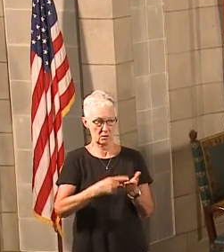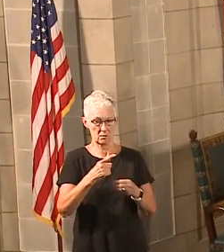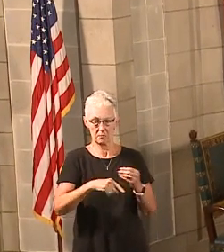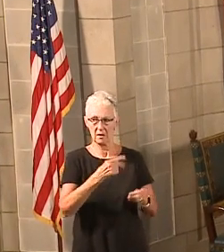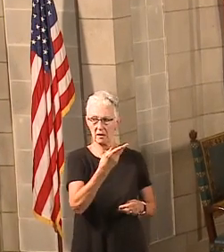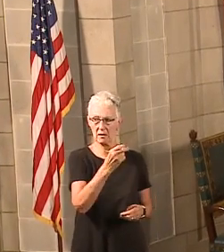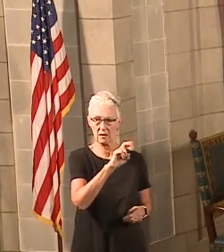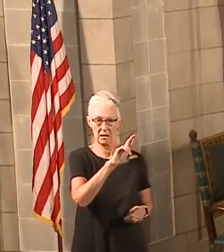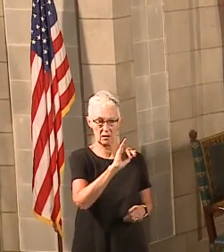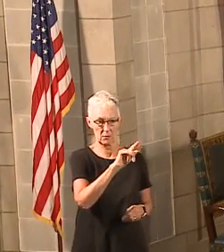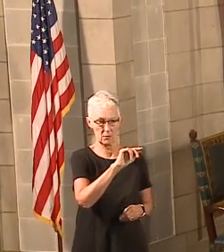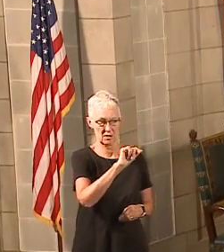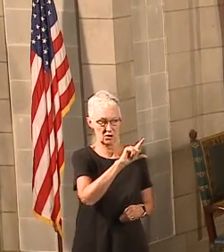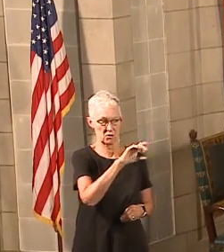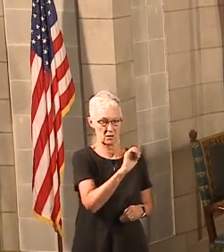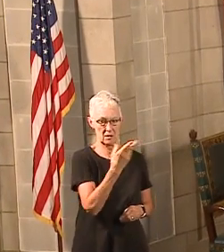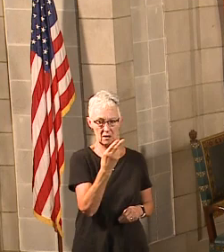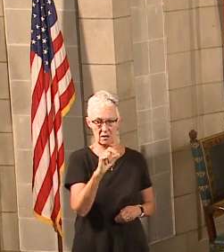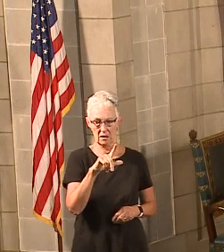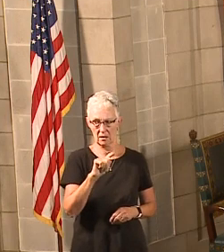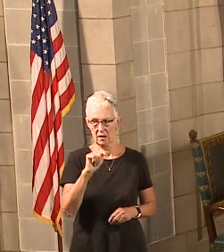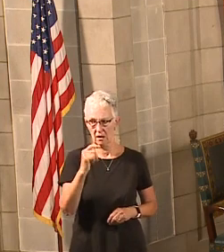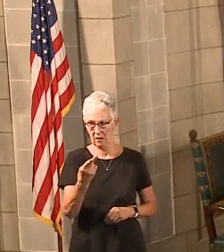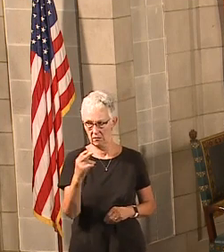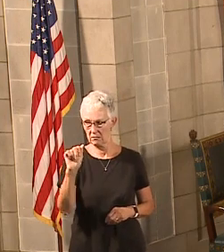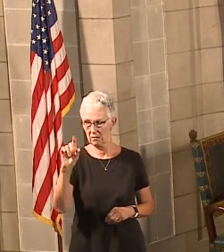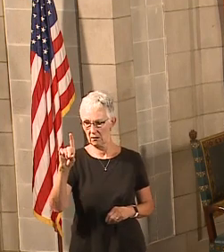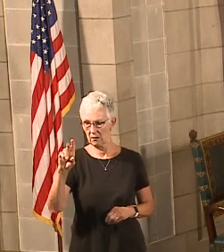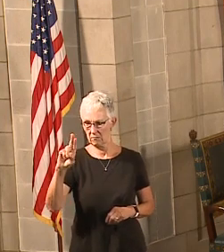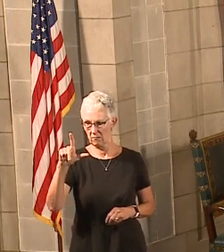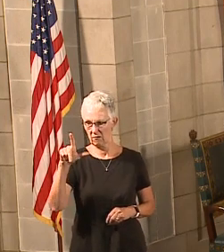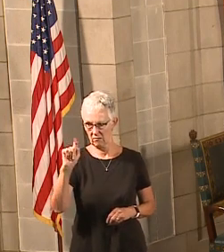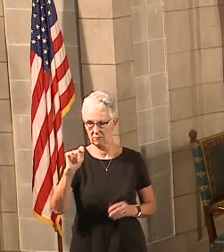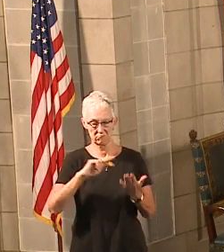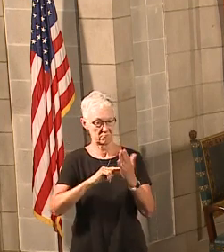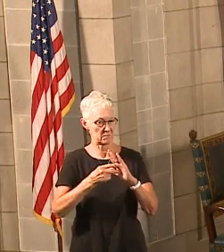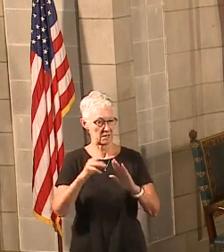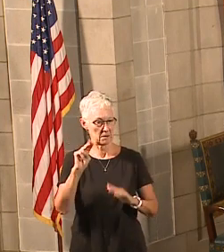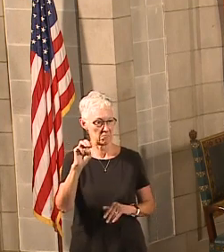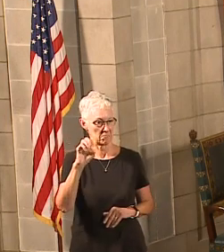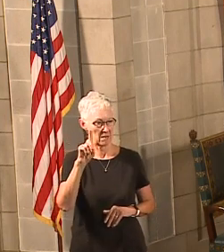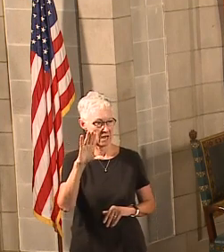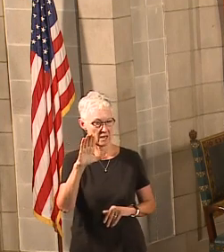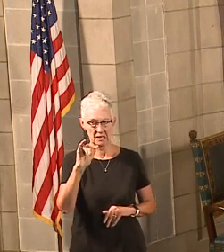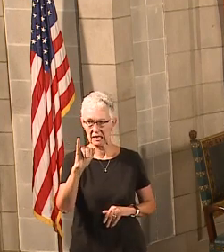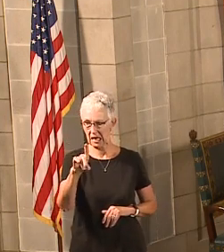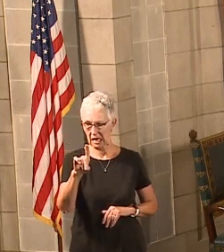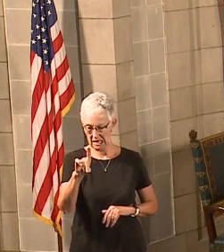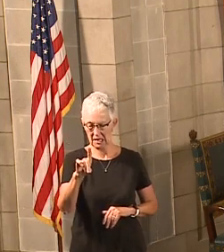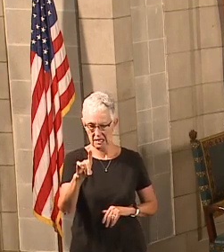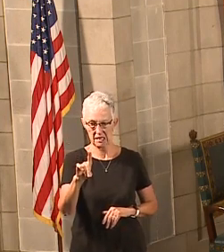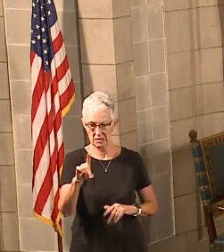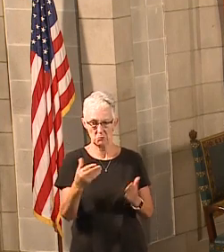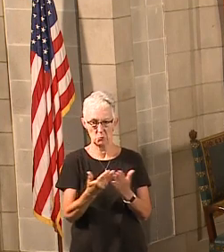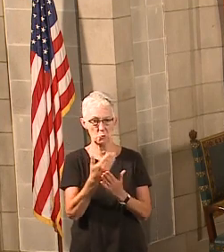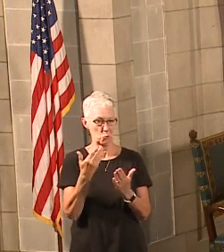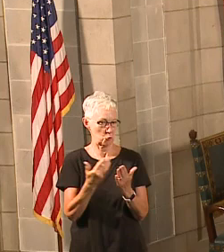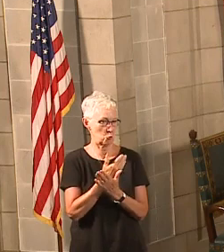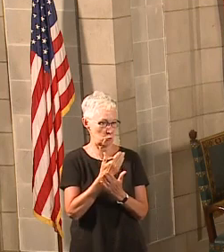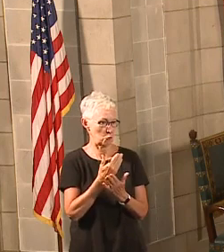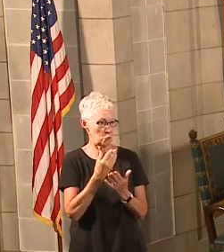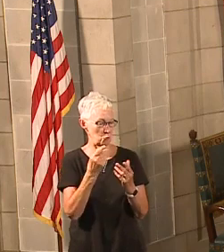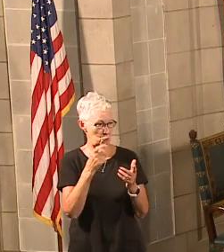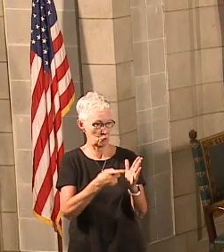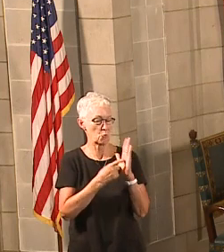Health Adult, otherwise known as Medicaid expansion. But before we get into that, again, we want to remind people that, again,